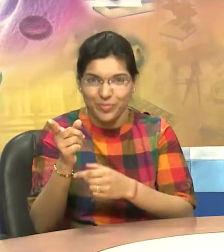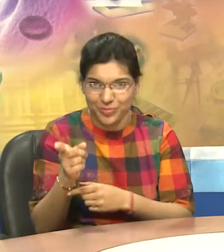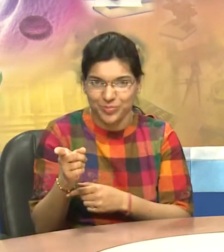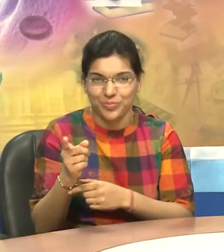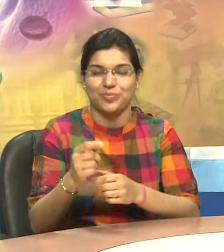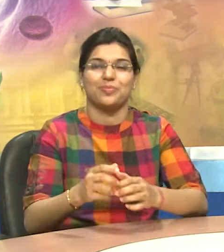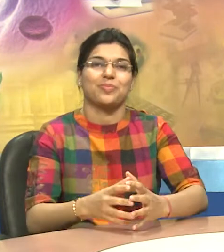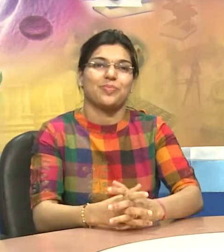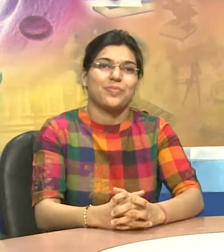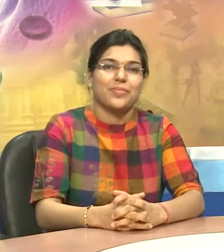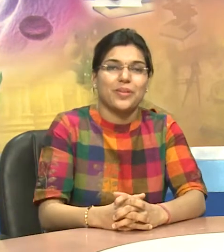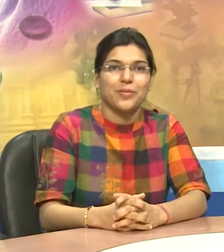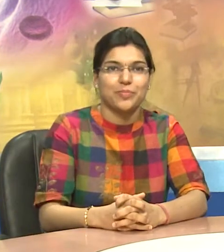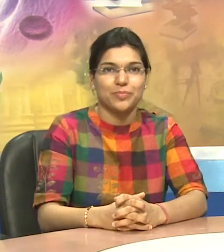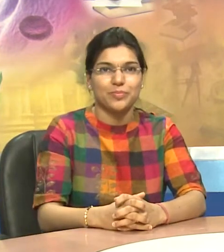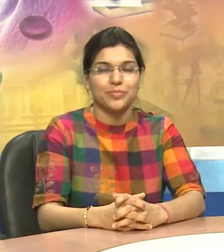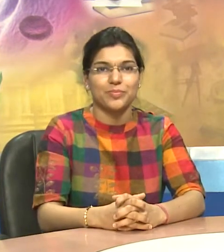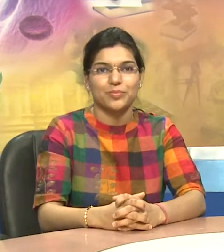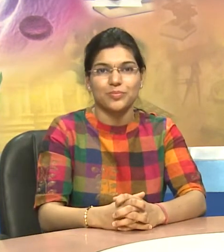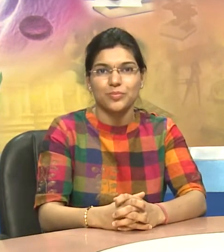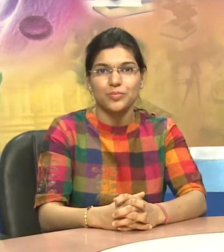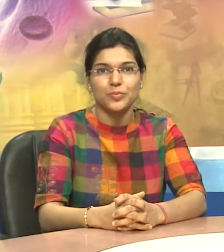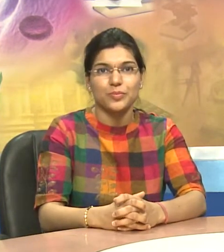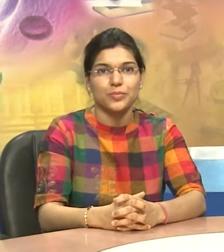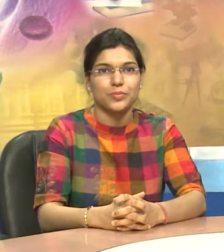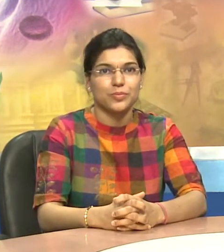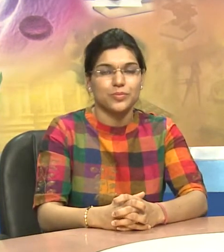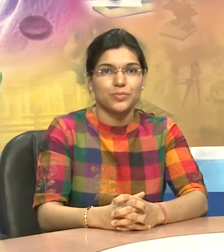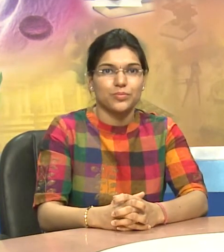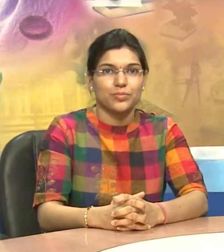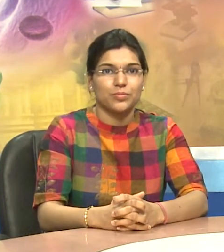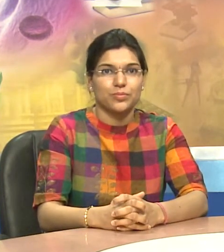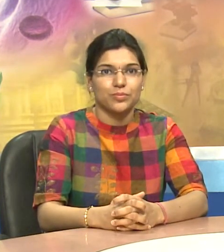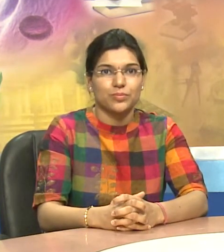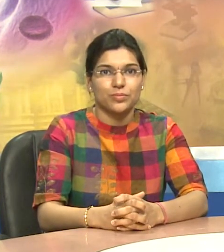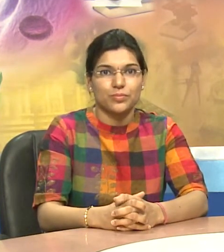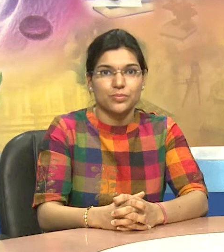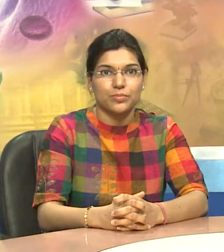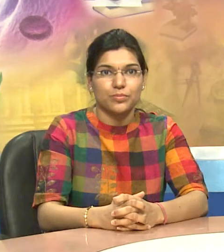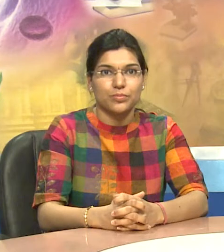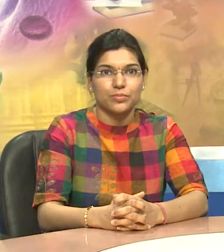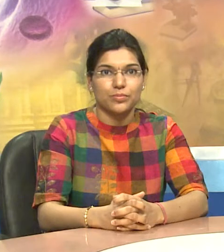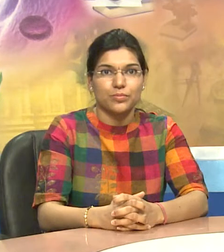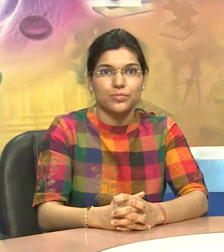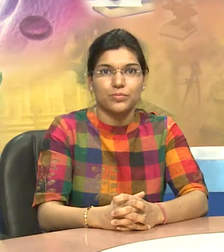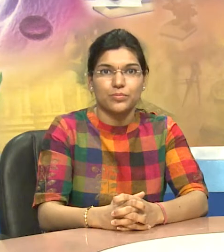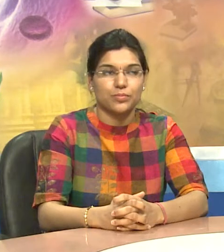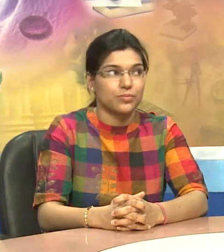animal sounds, pure sounds and melodious sound. But in city, people get up by the noise.